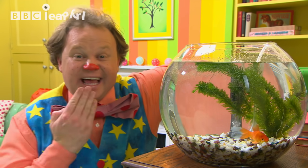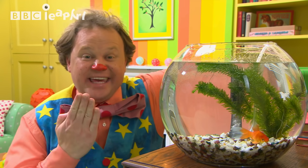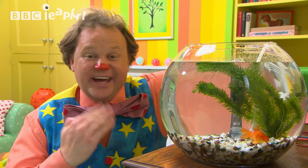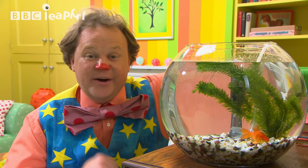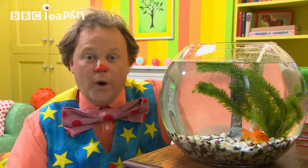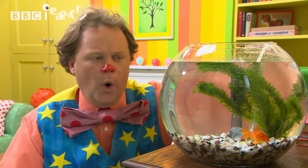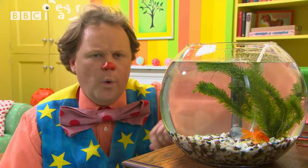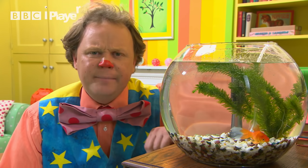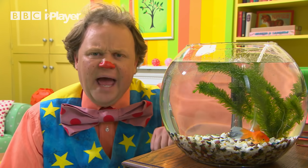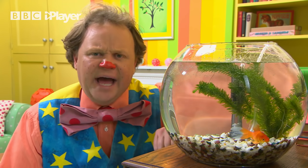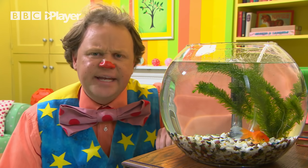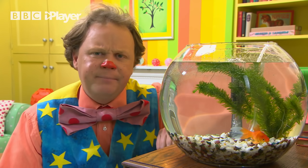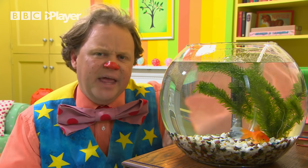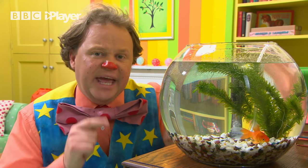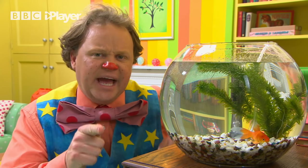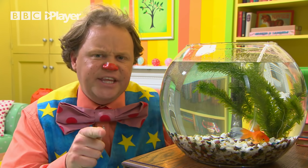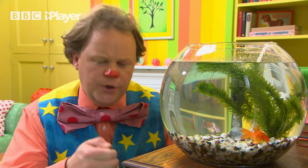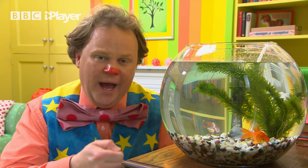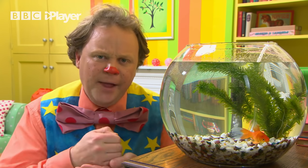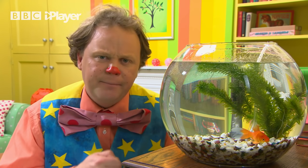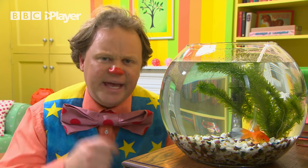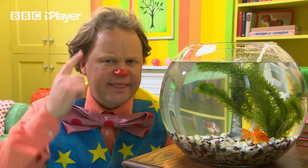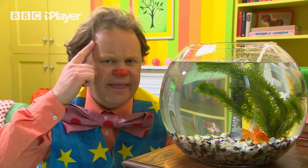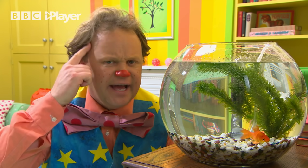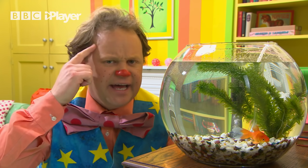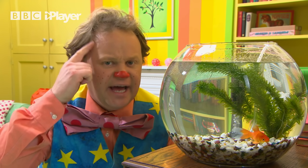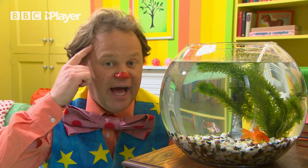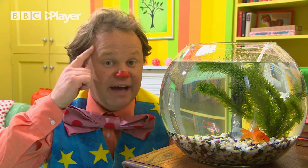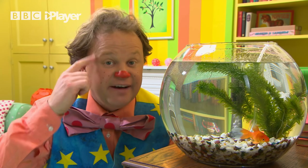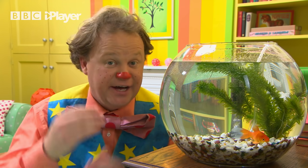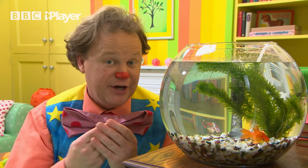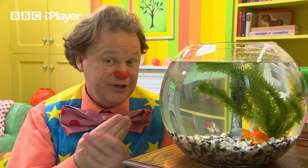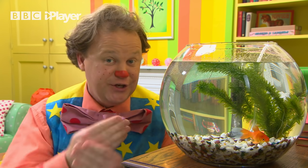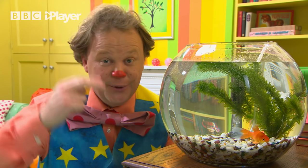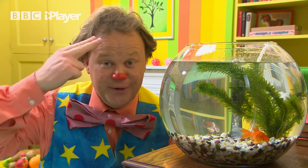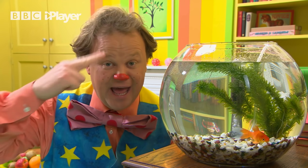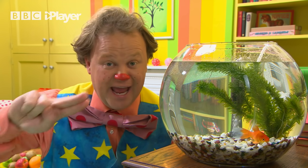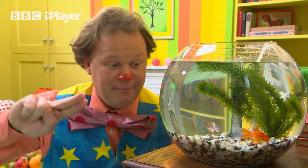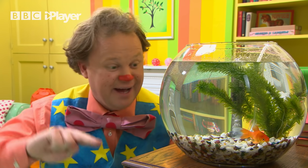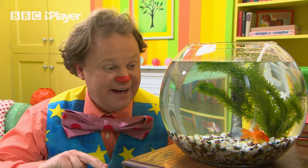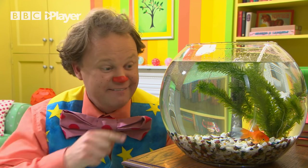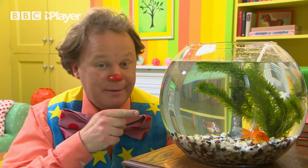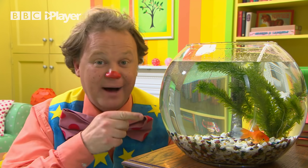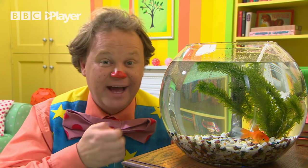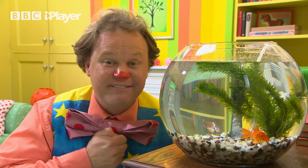you. Oh, and, can you help me think of a new name for my